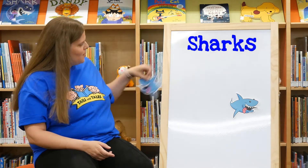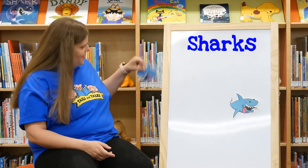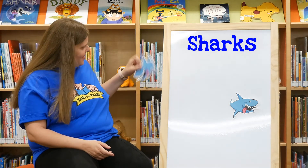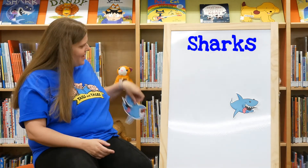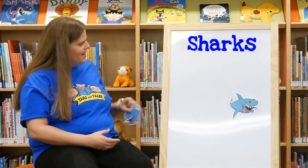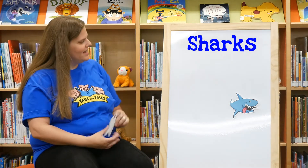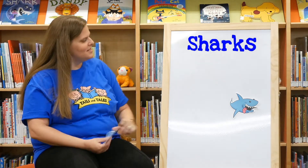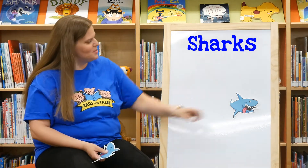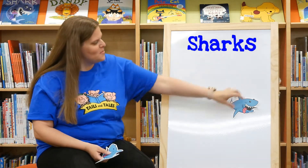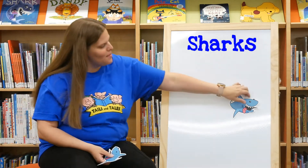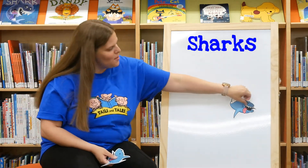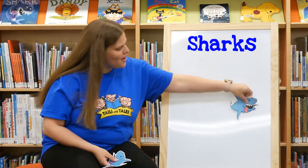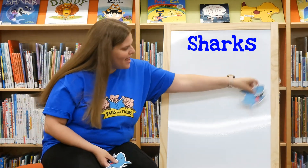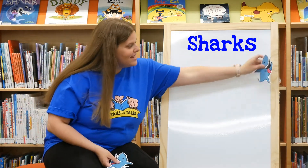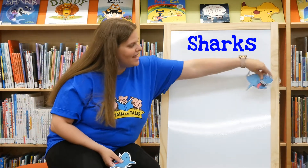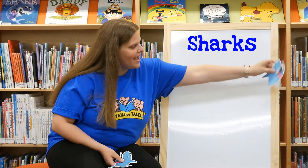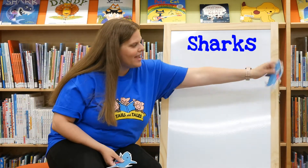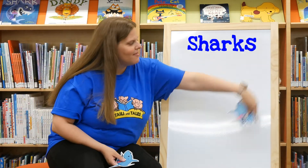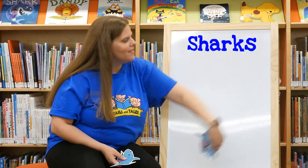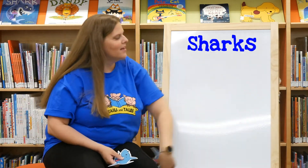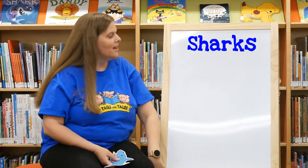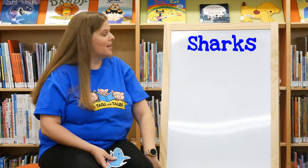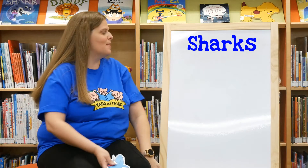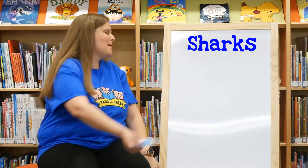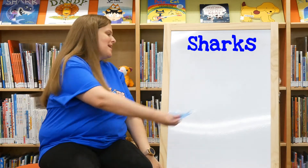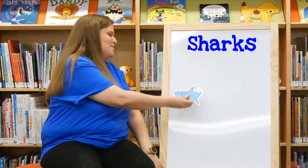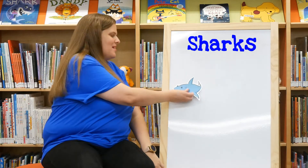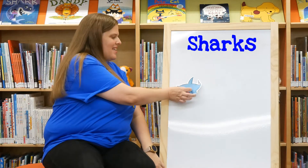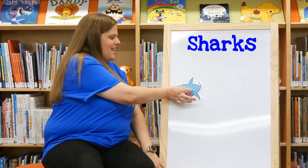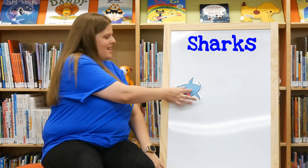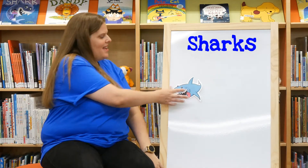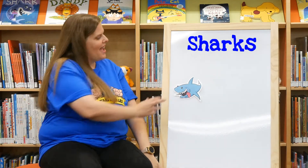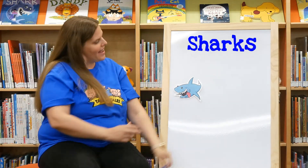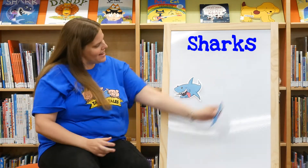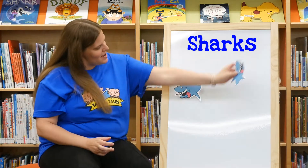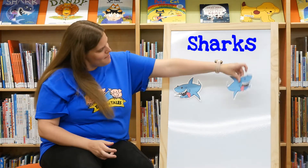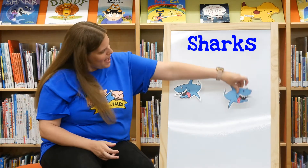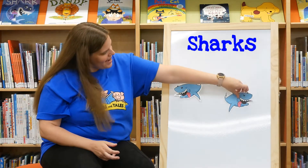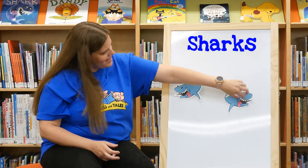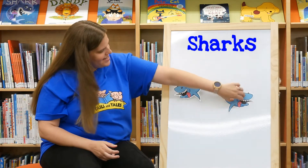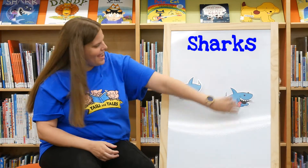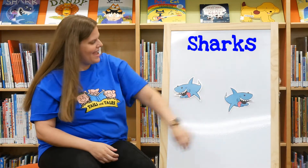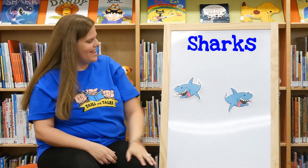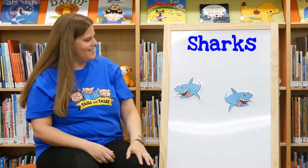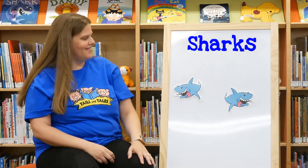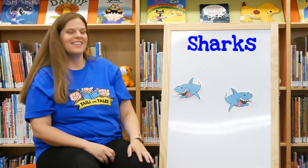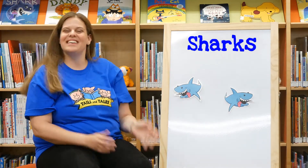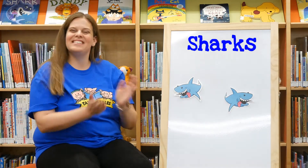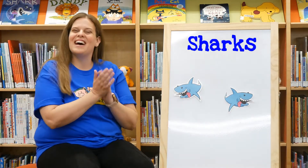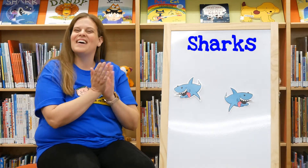Dorothy. Swim away, Dave. Come back, Dorothy, and come back, Dave. Good job. Thank